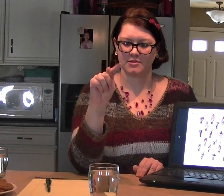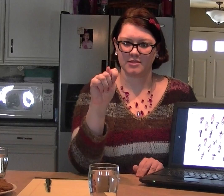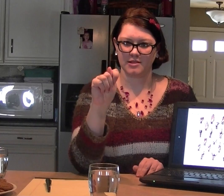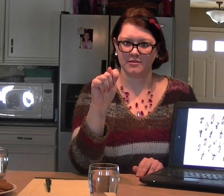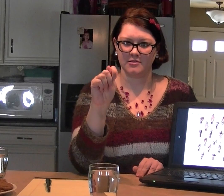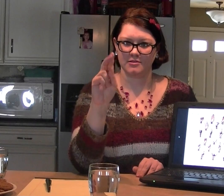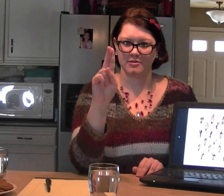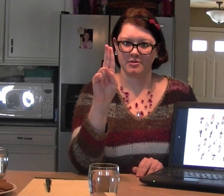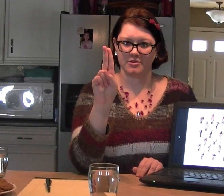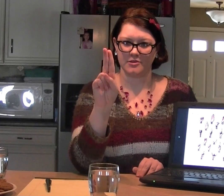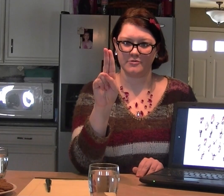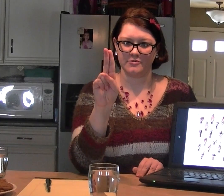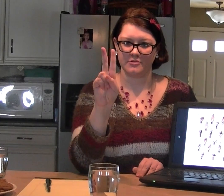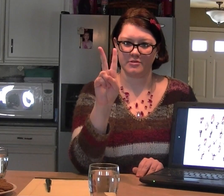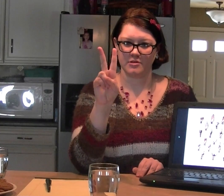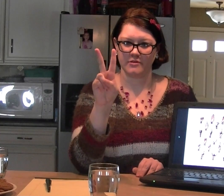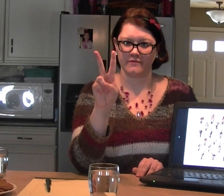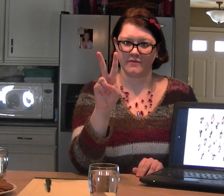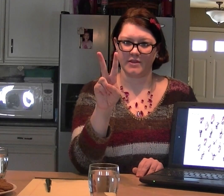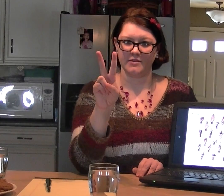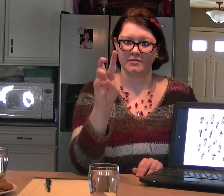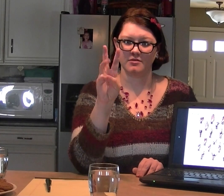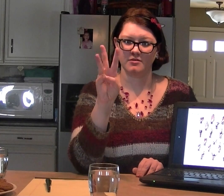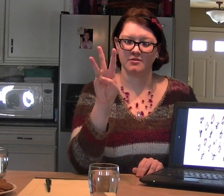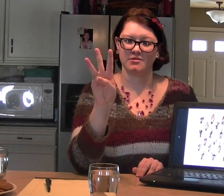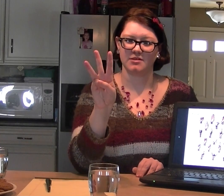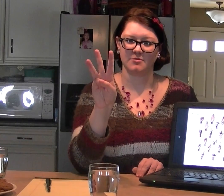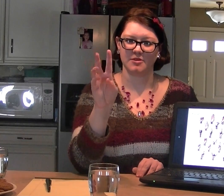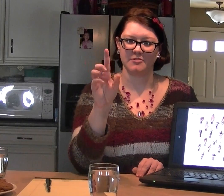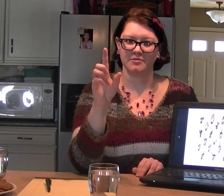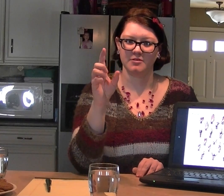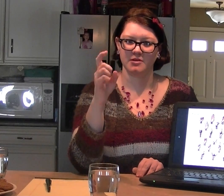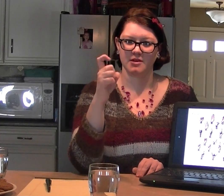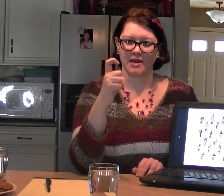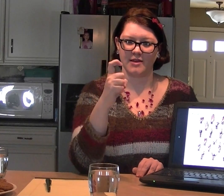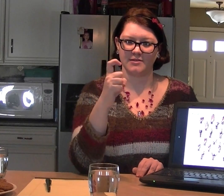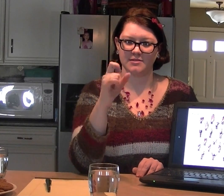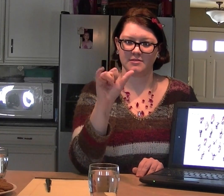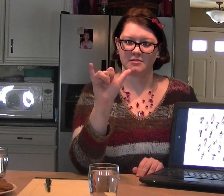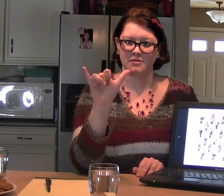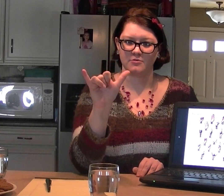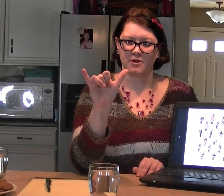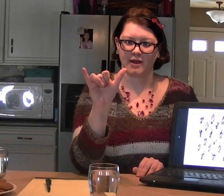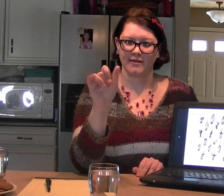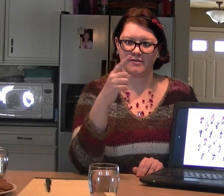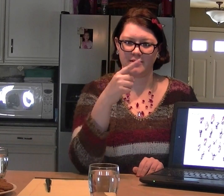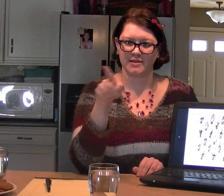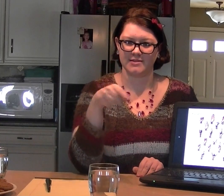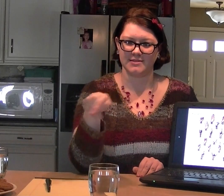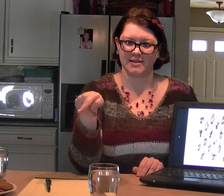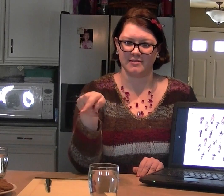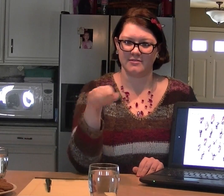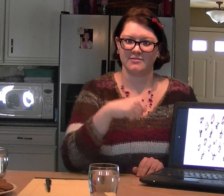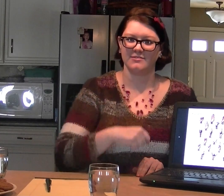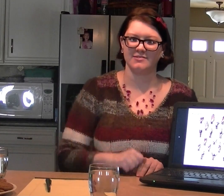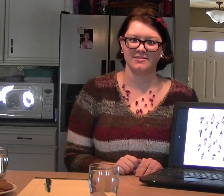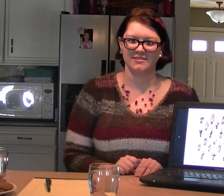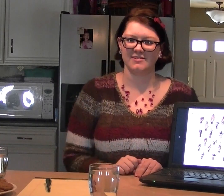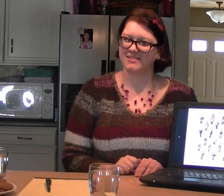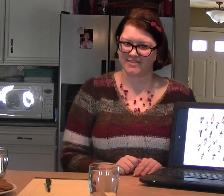T, U, V, W, X, Y, and Z. There you